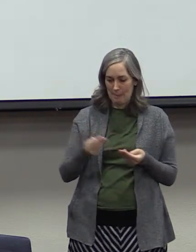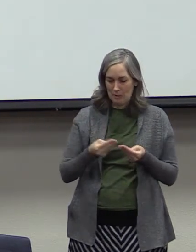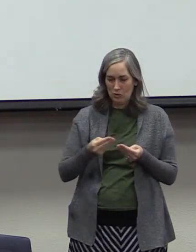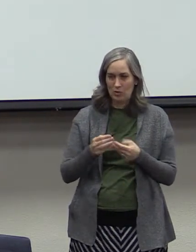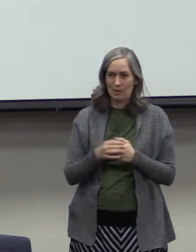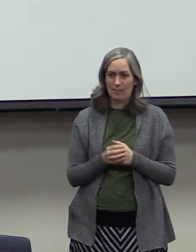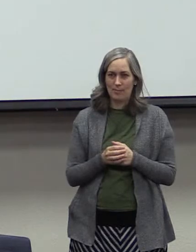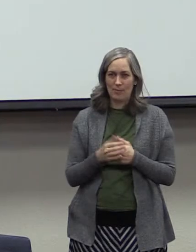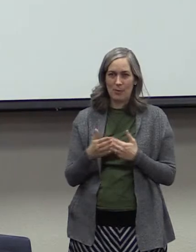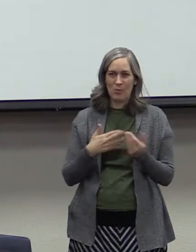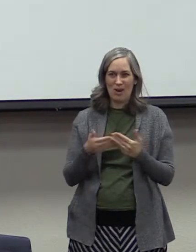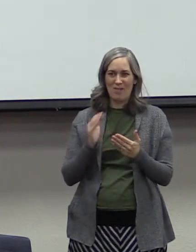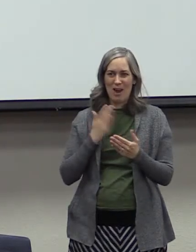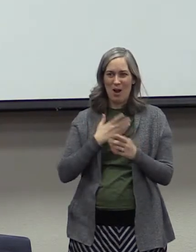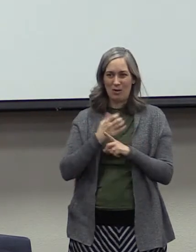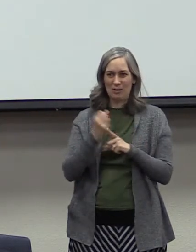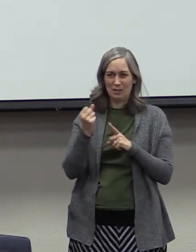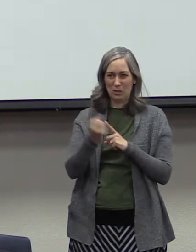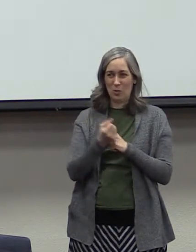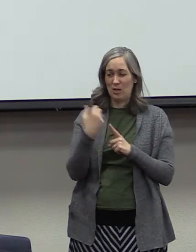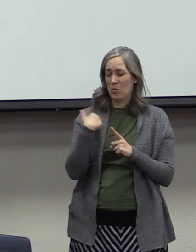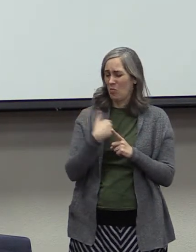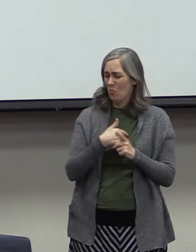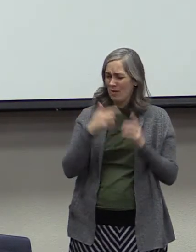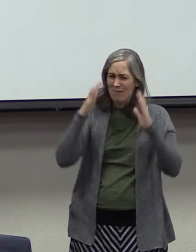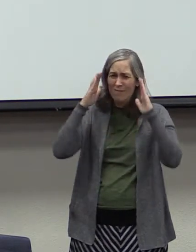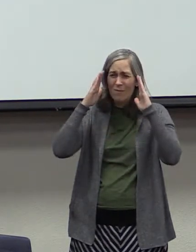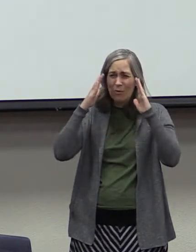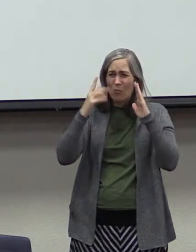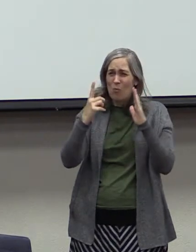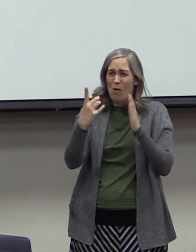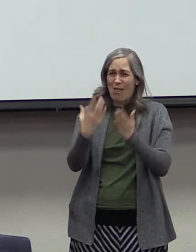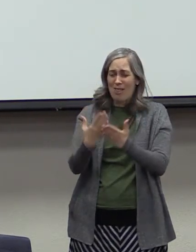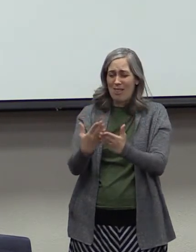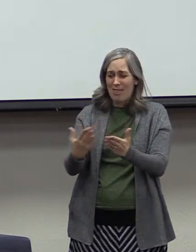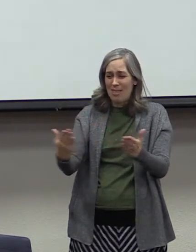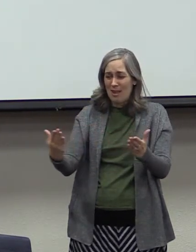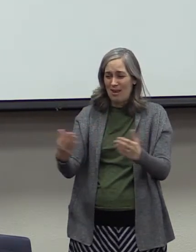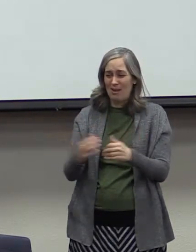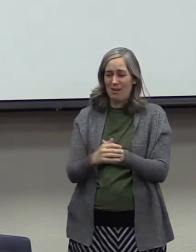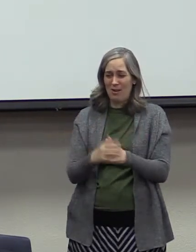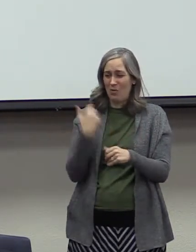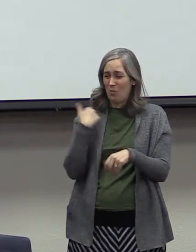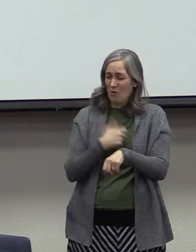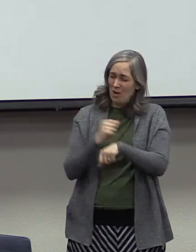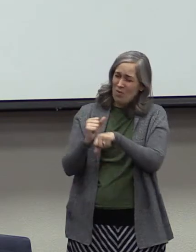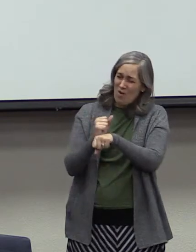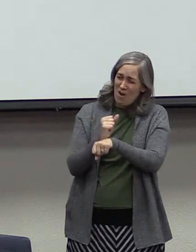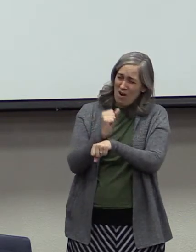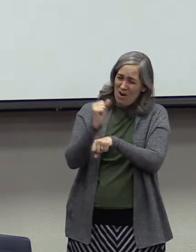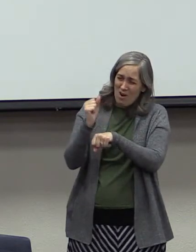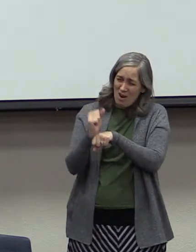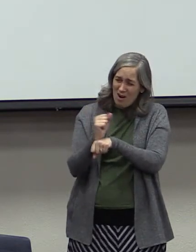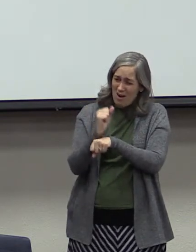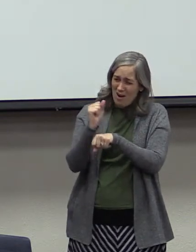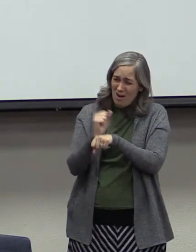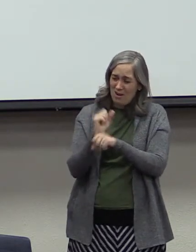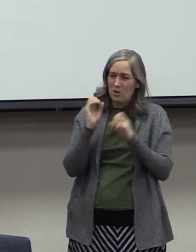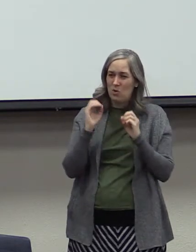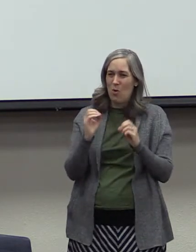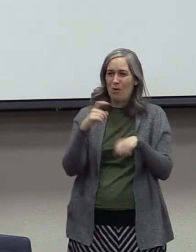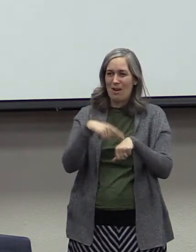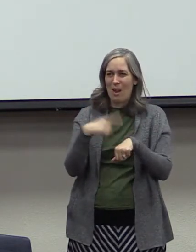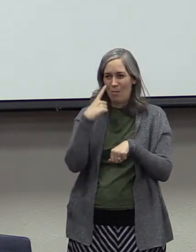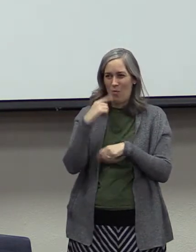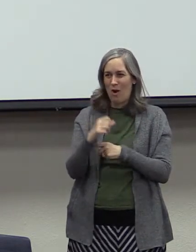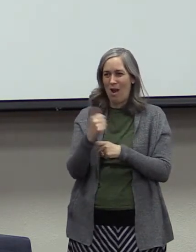whatever our situations are, we are focused on one thing and we work and work and work, and we don't have time for other